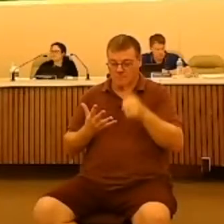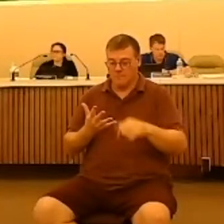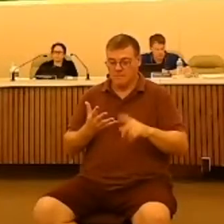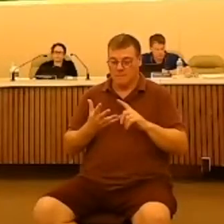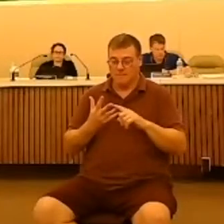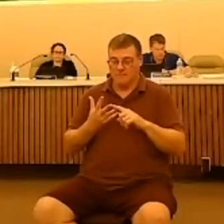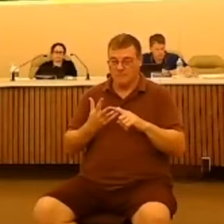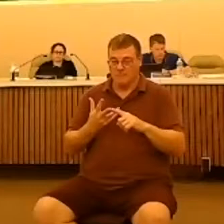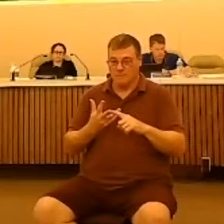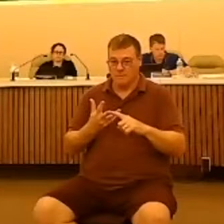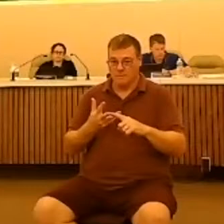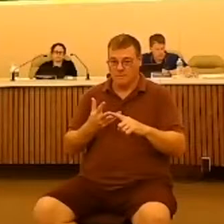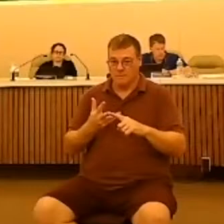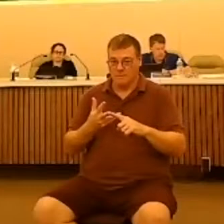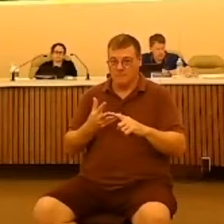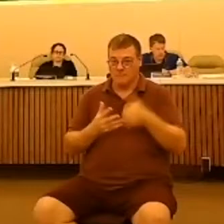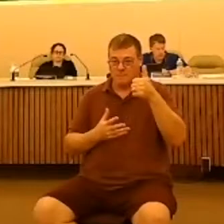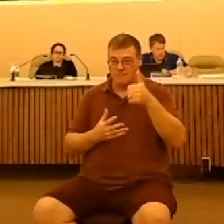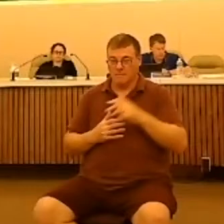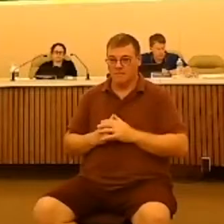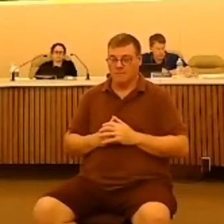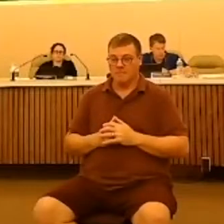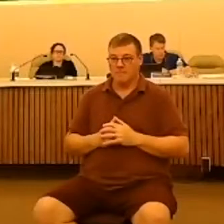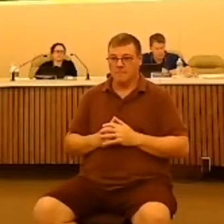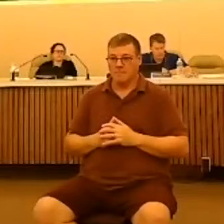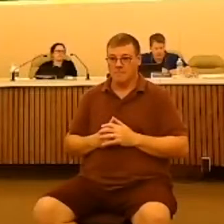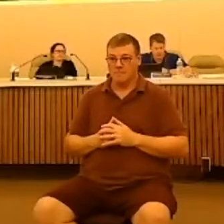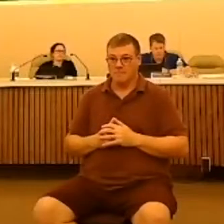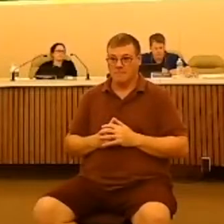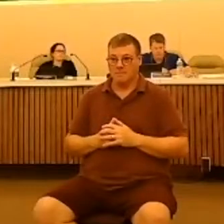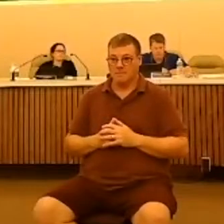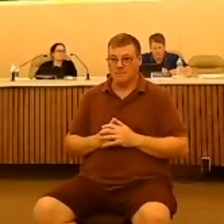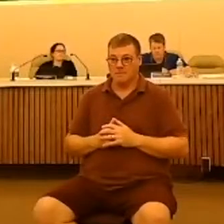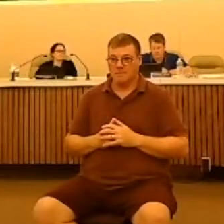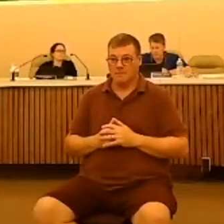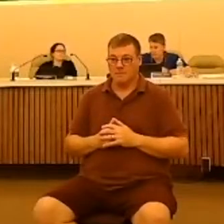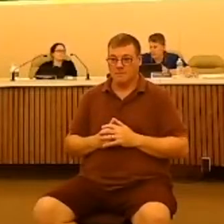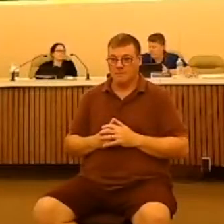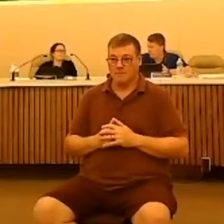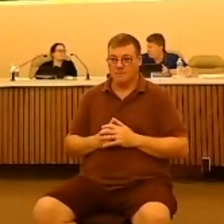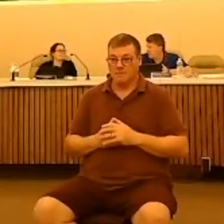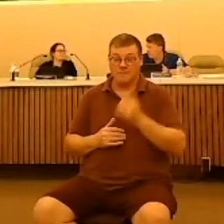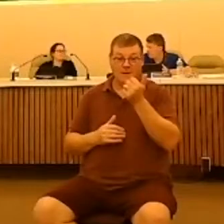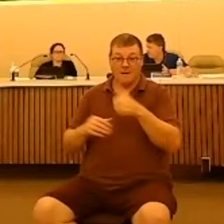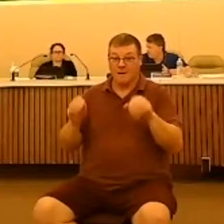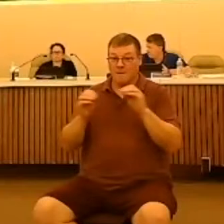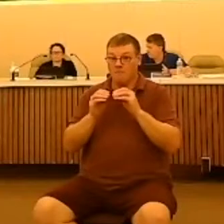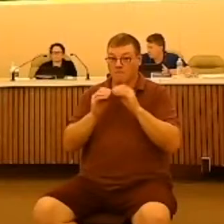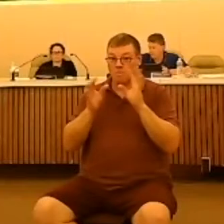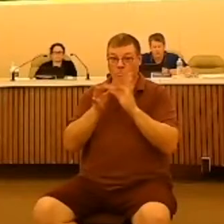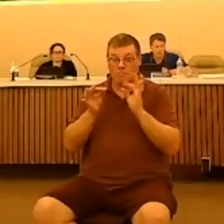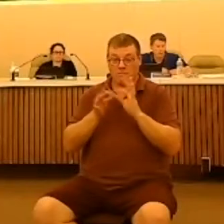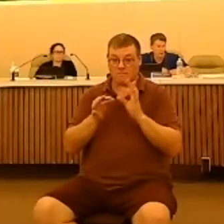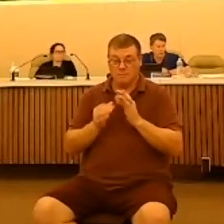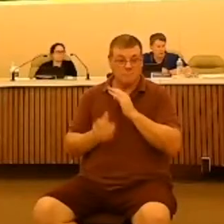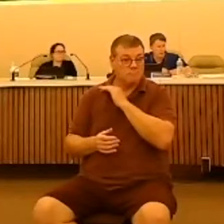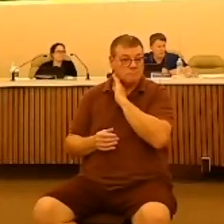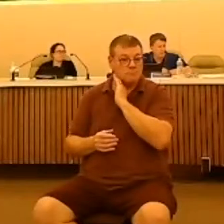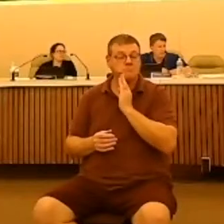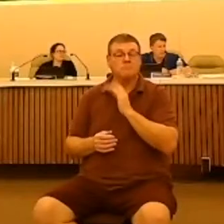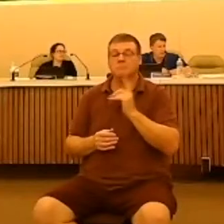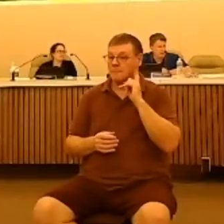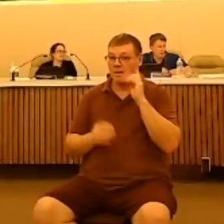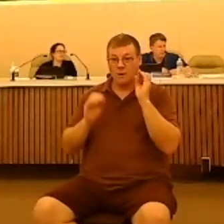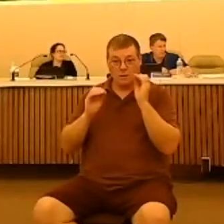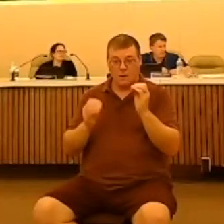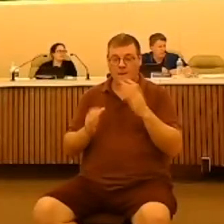Aye. Supervisor Schultz. Aye. Now, any further comments? Hearing none,